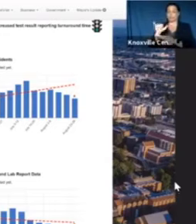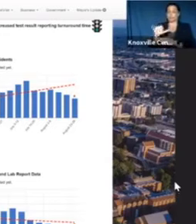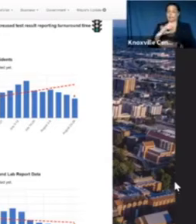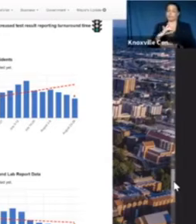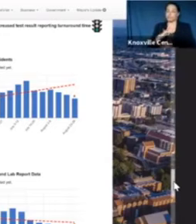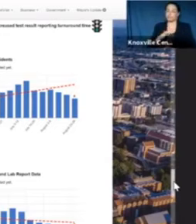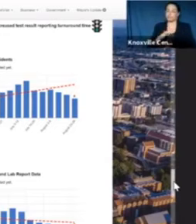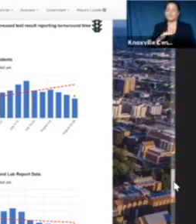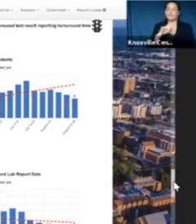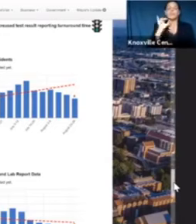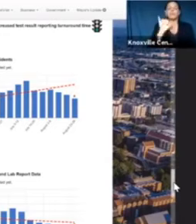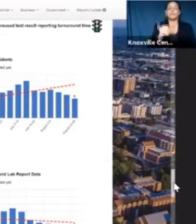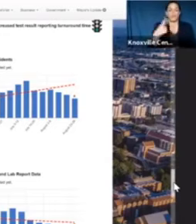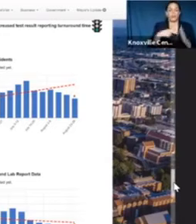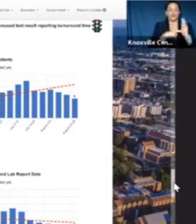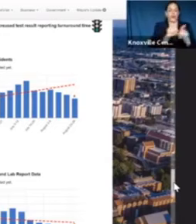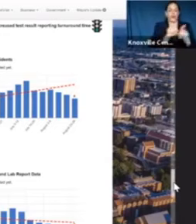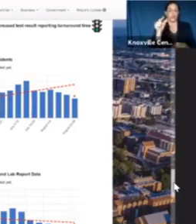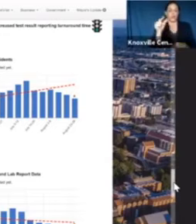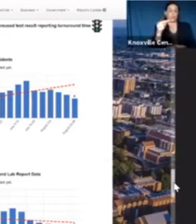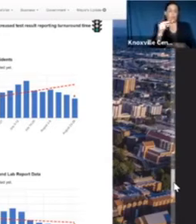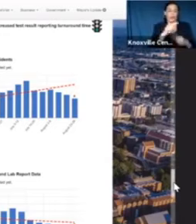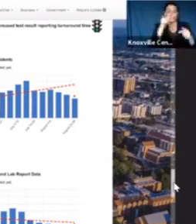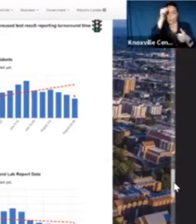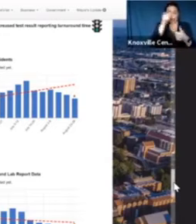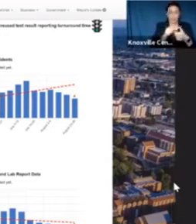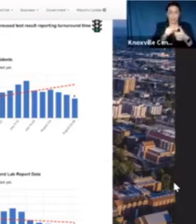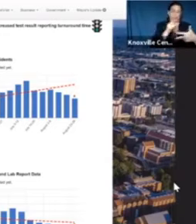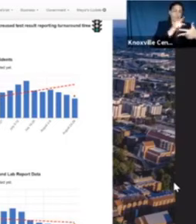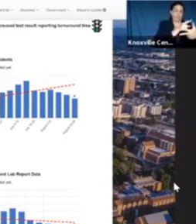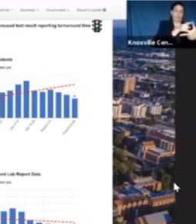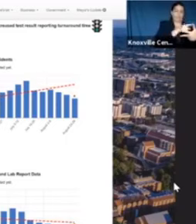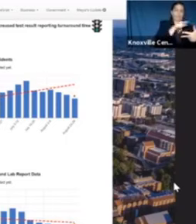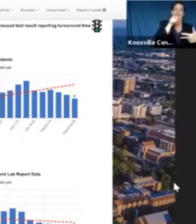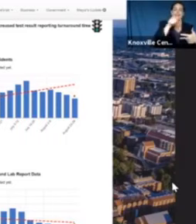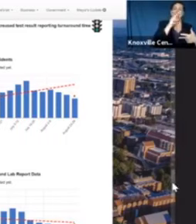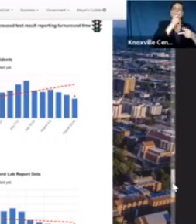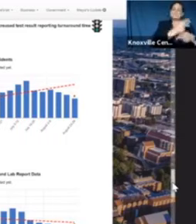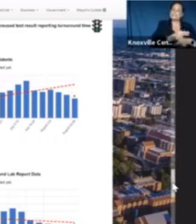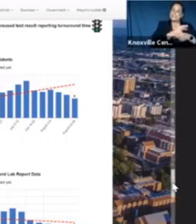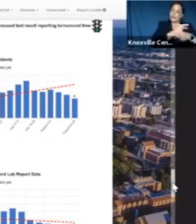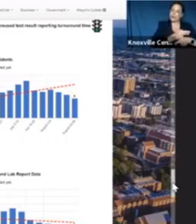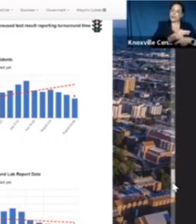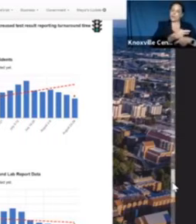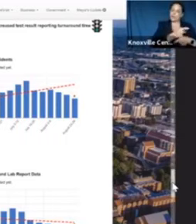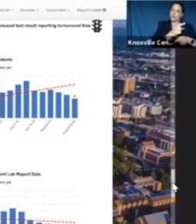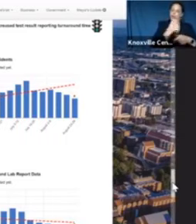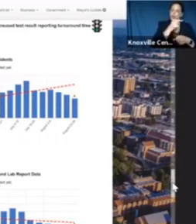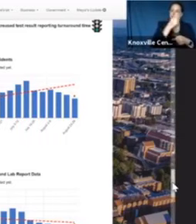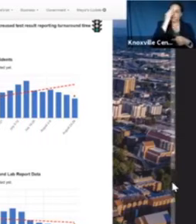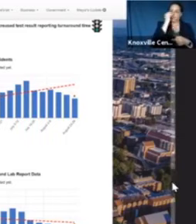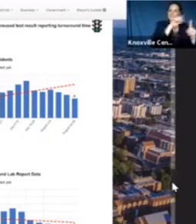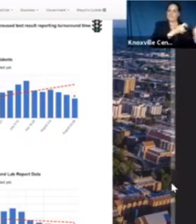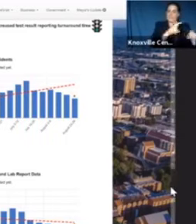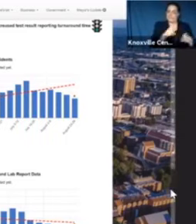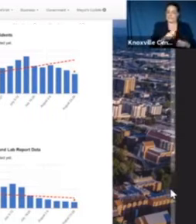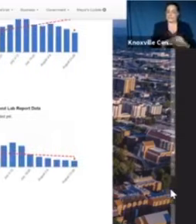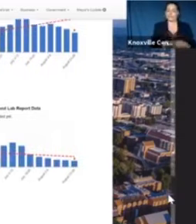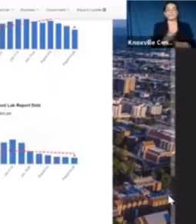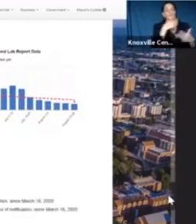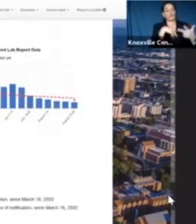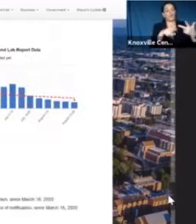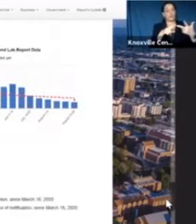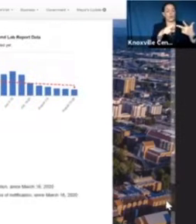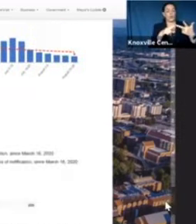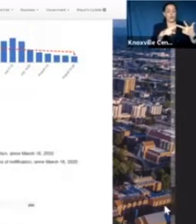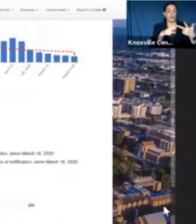is represented as green, but just like the first benchmark, this is a cautious green due to the testing flags. Our third